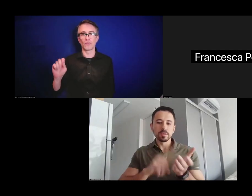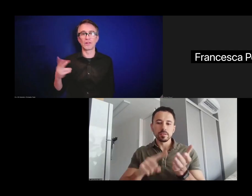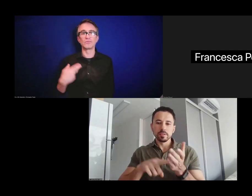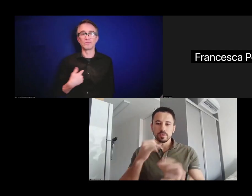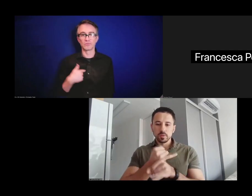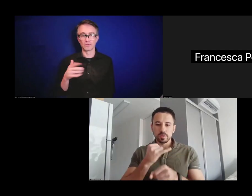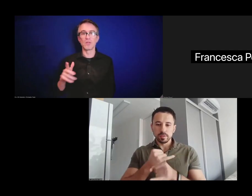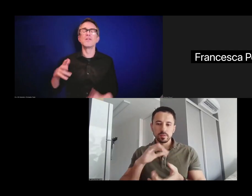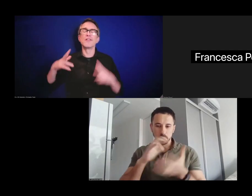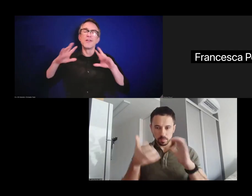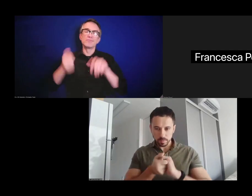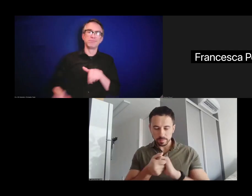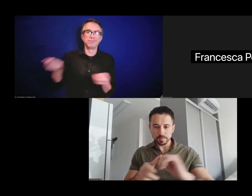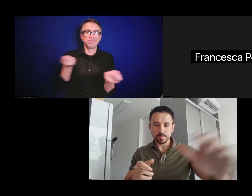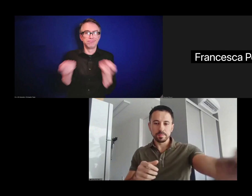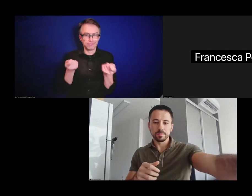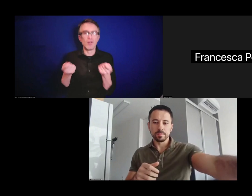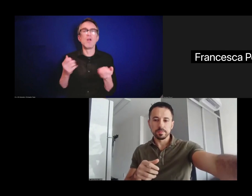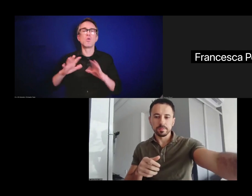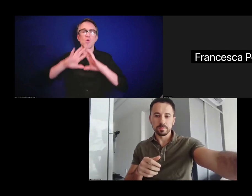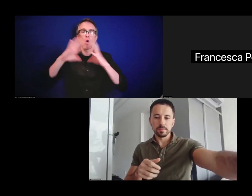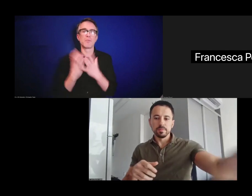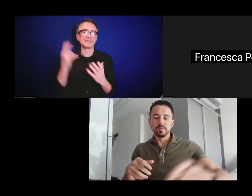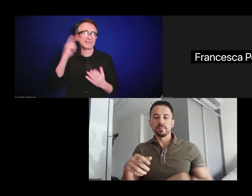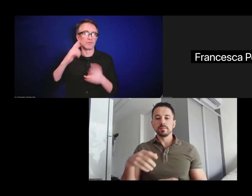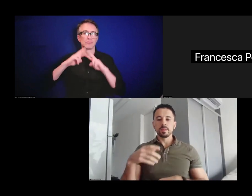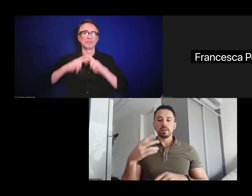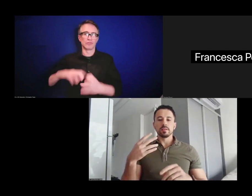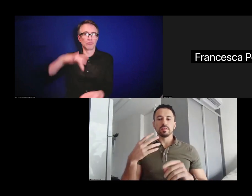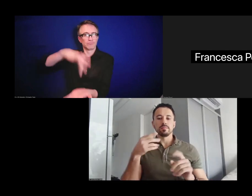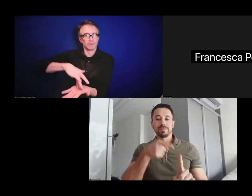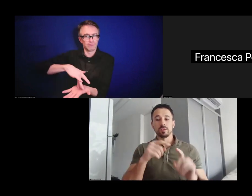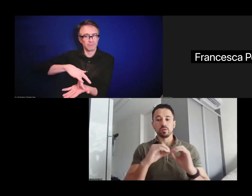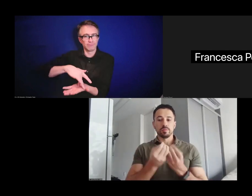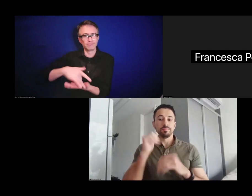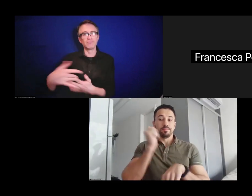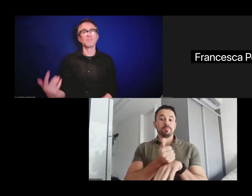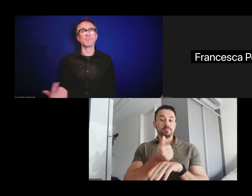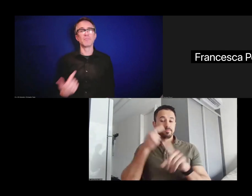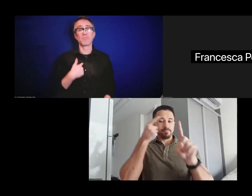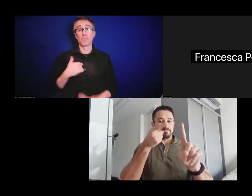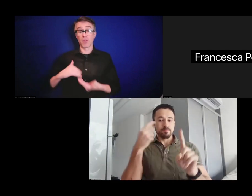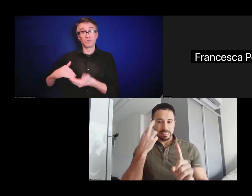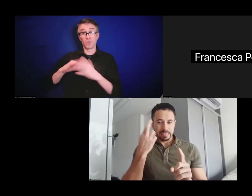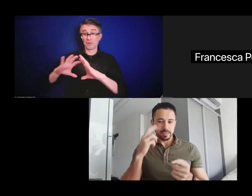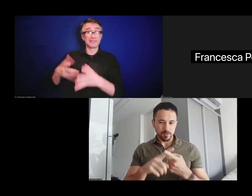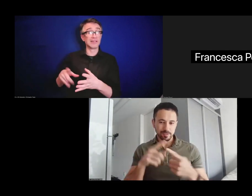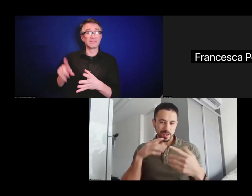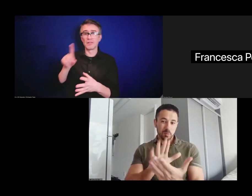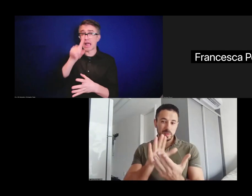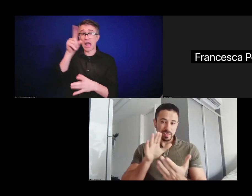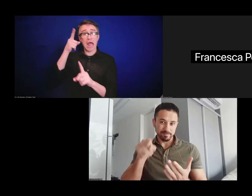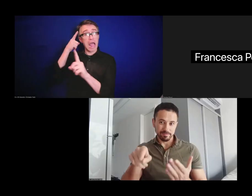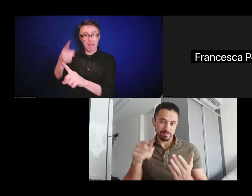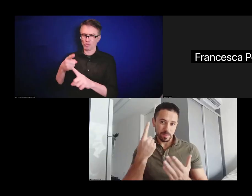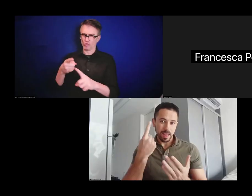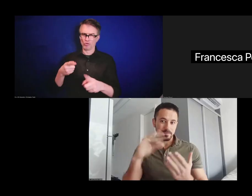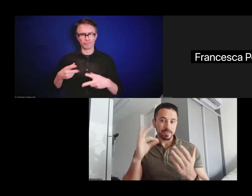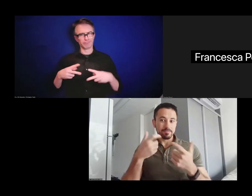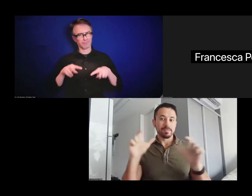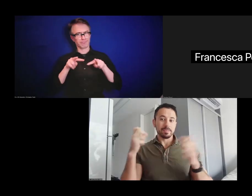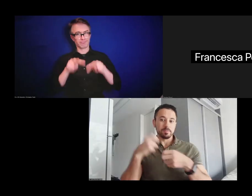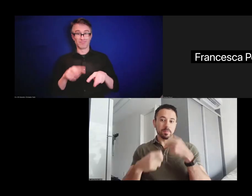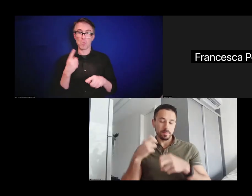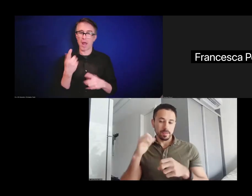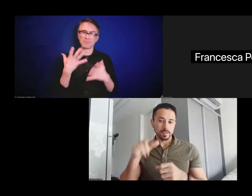I'm the Executive Director of Global Deaf Research Institute. The sign looks like this. It's two hands coming together. It's an organization that was founded for the